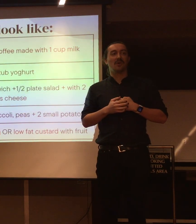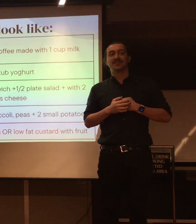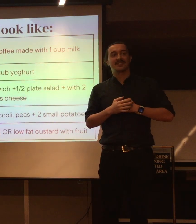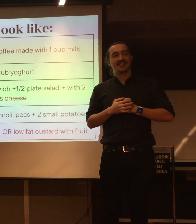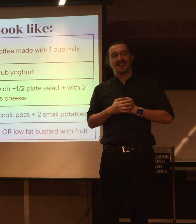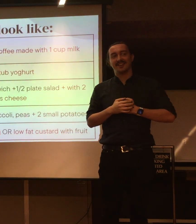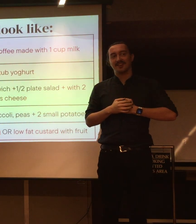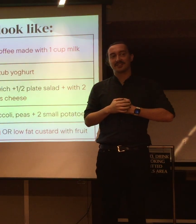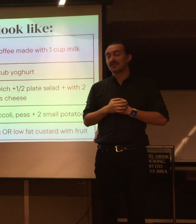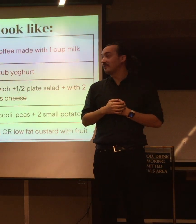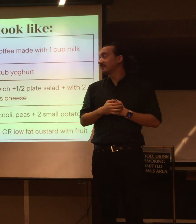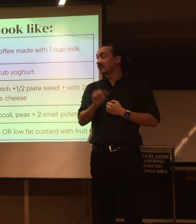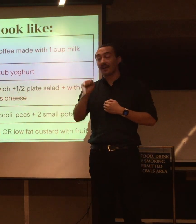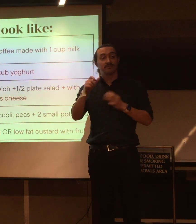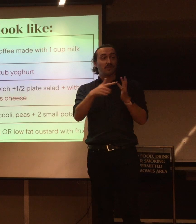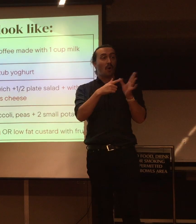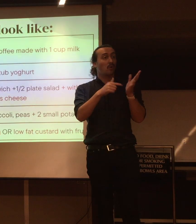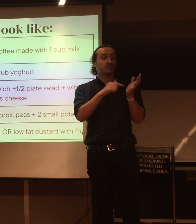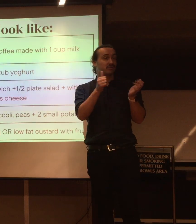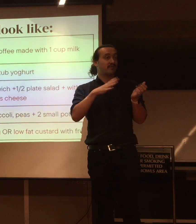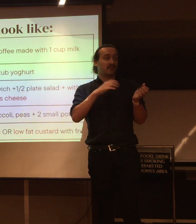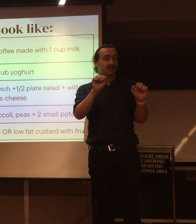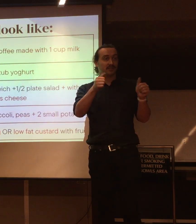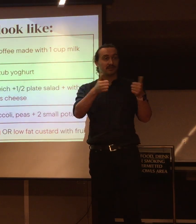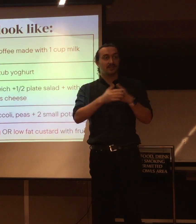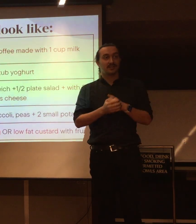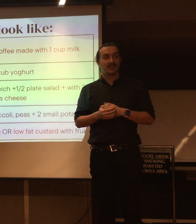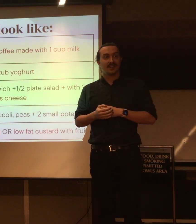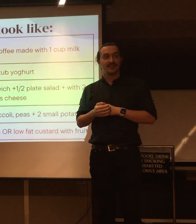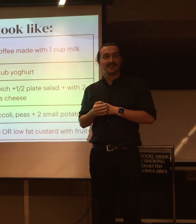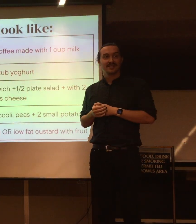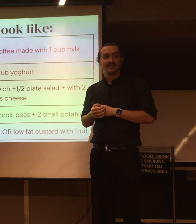Yeah, or oats. Yeah. Or oats. Yep, absolutely. Yeah.